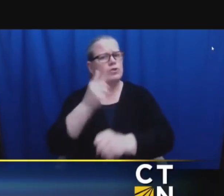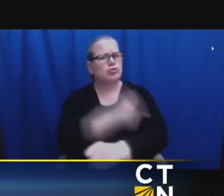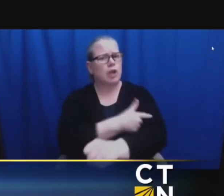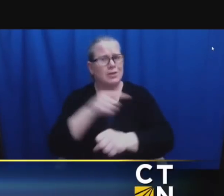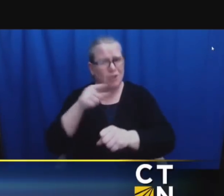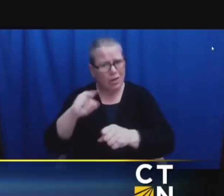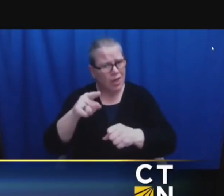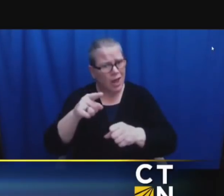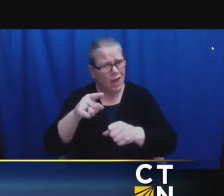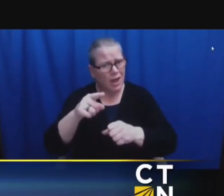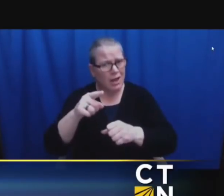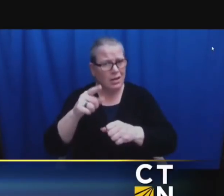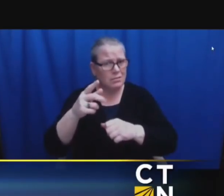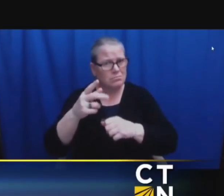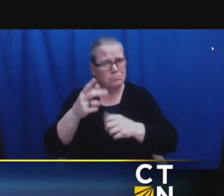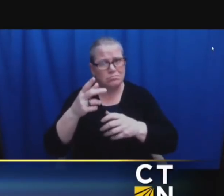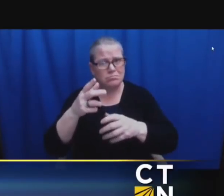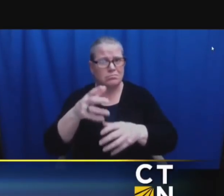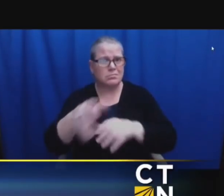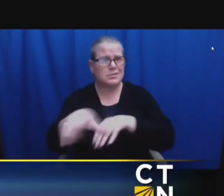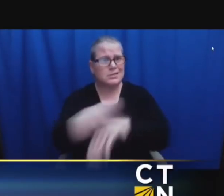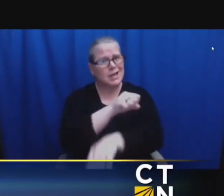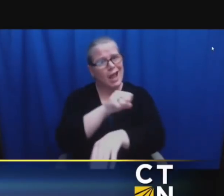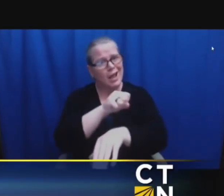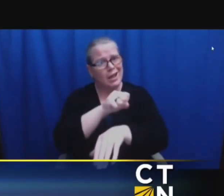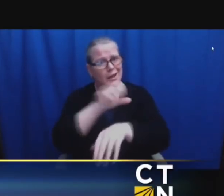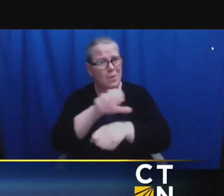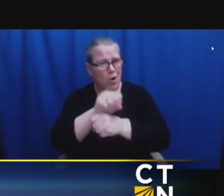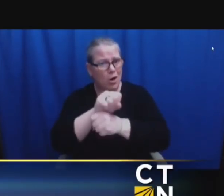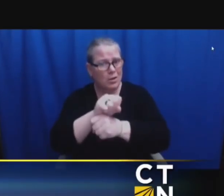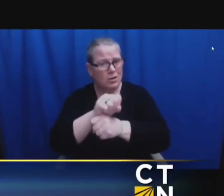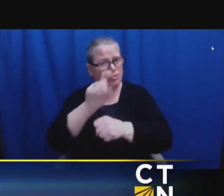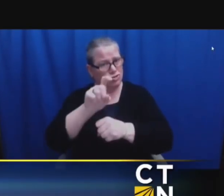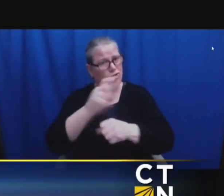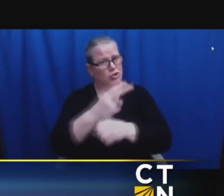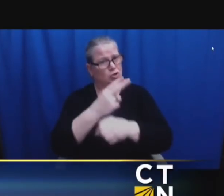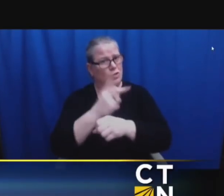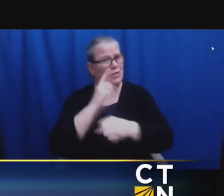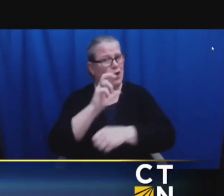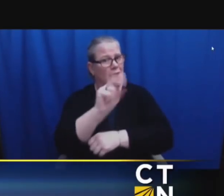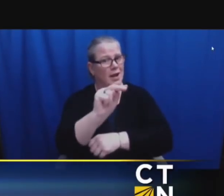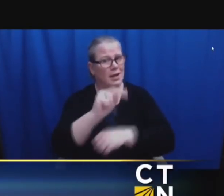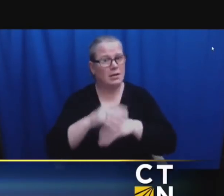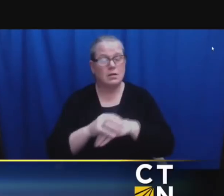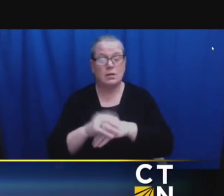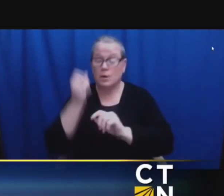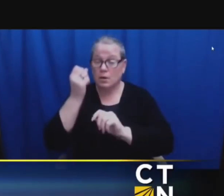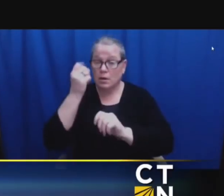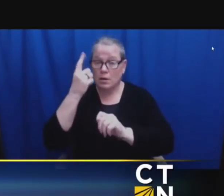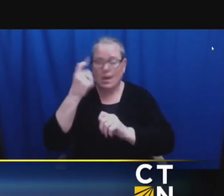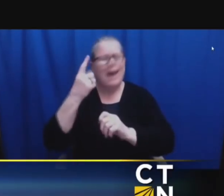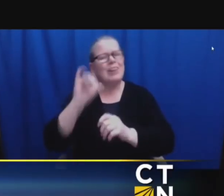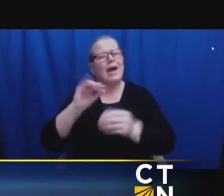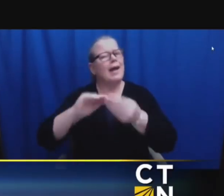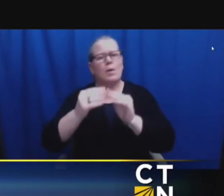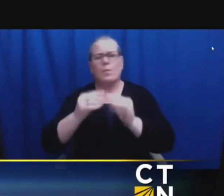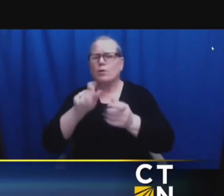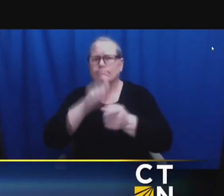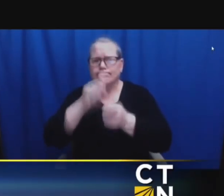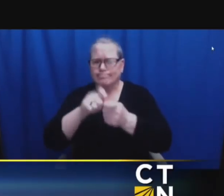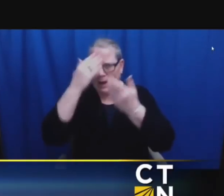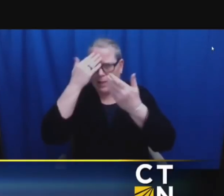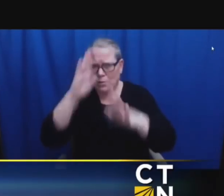Don't have that exact number. We can get that, but keep in mind we'll have Connecticut residents who are being vaccinated in New York and Massachusetts and Rhode Island as well.